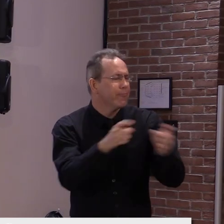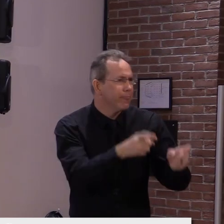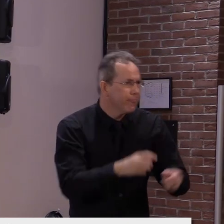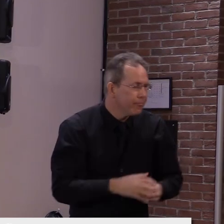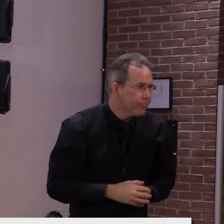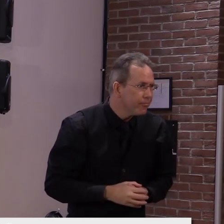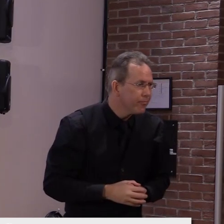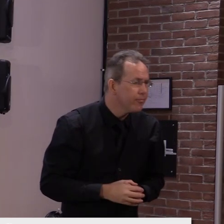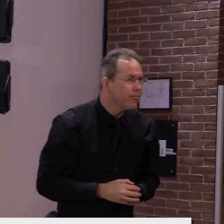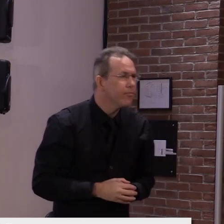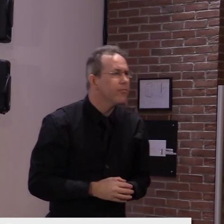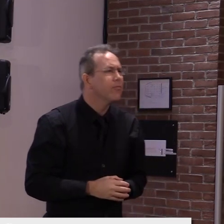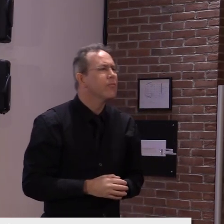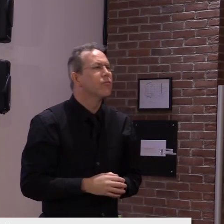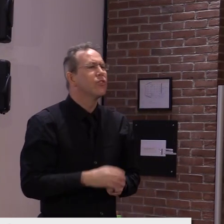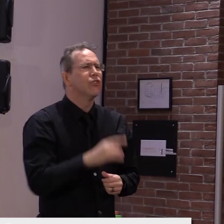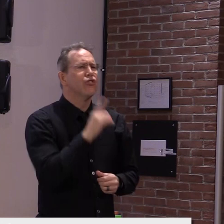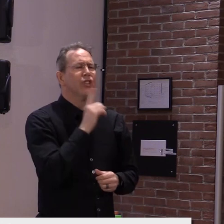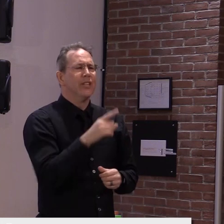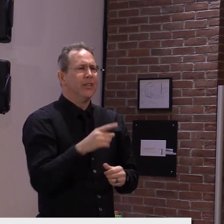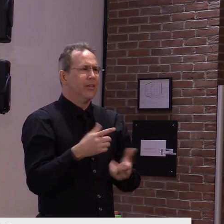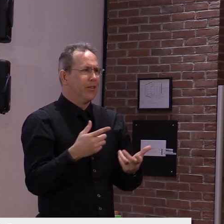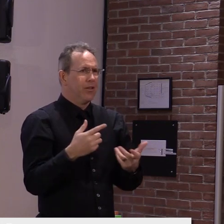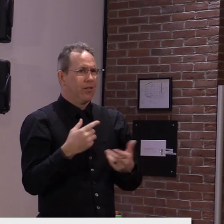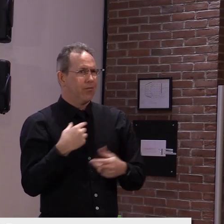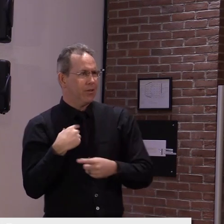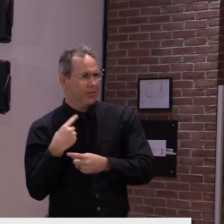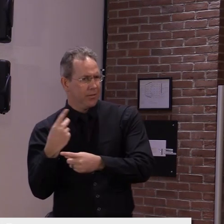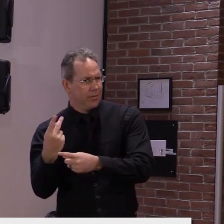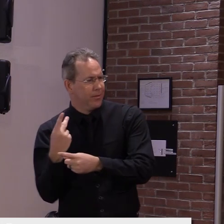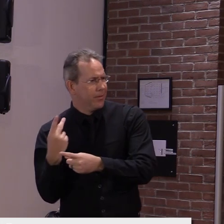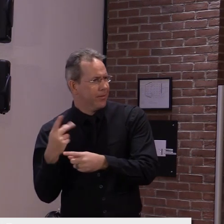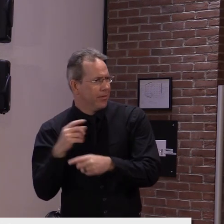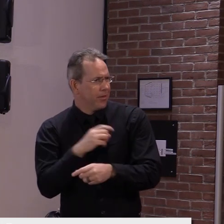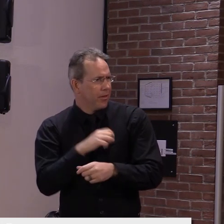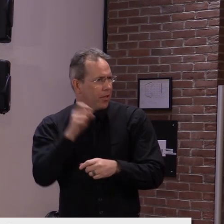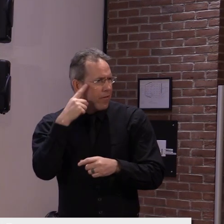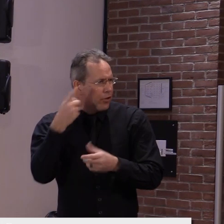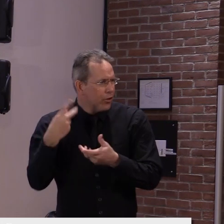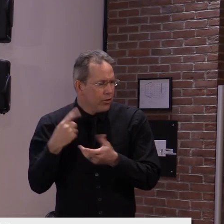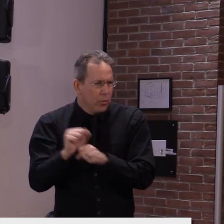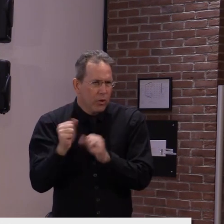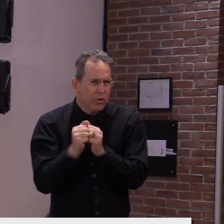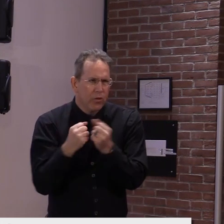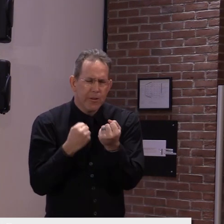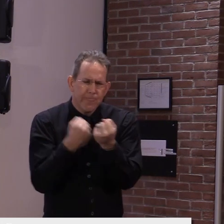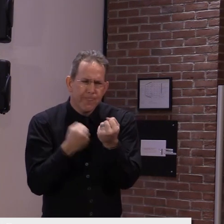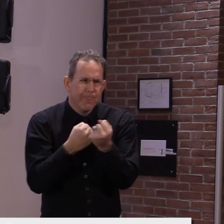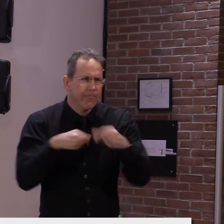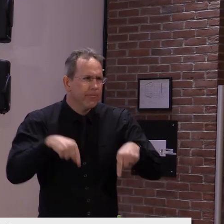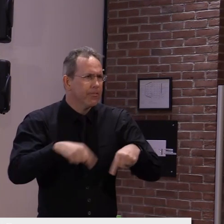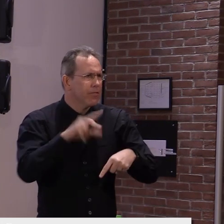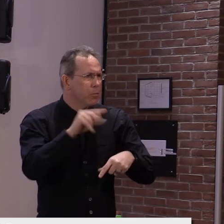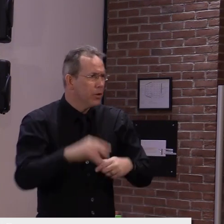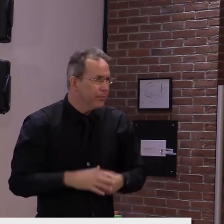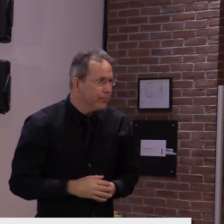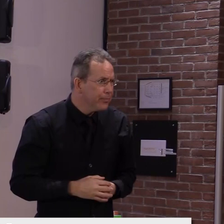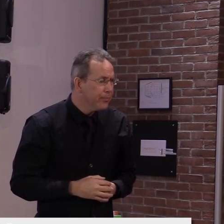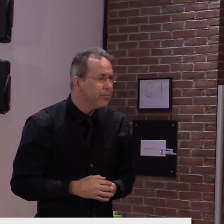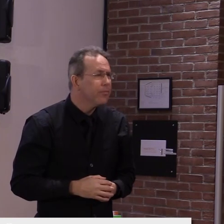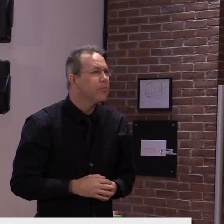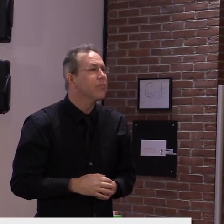for, and you and I have talked about this a lot. We set aside $100 million